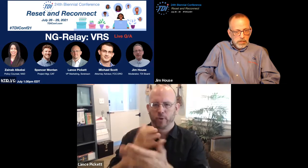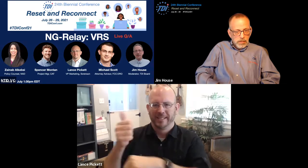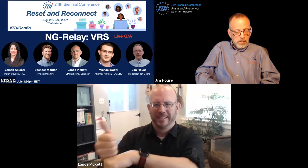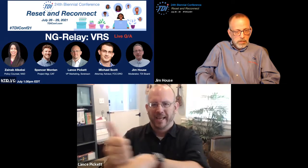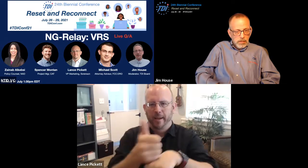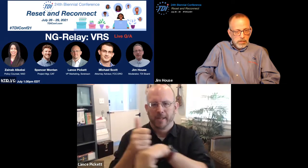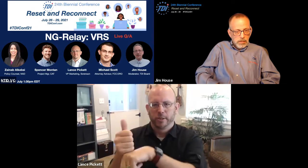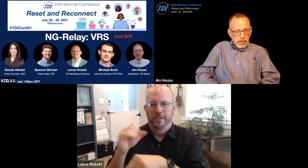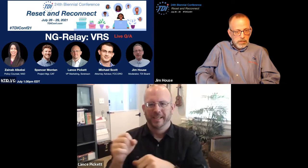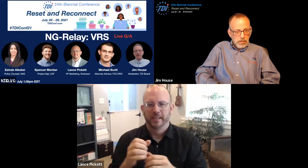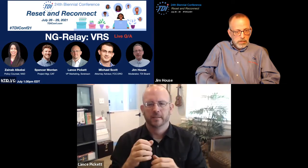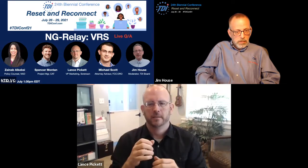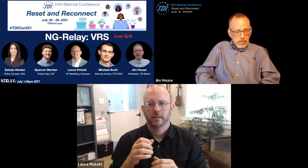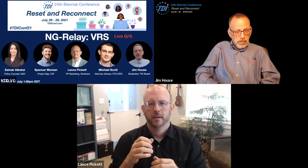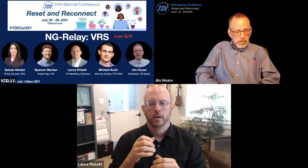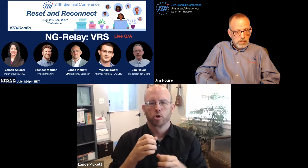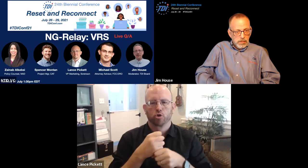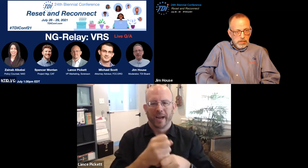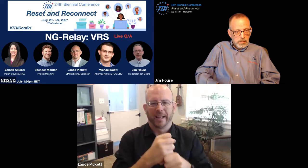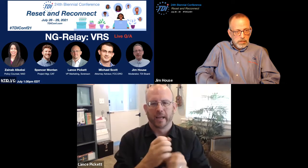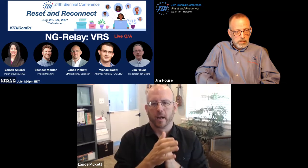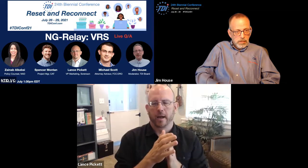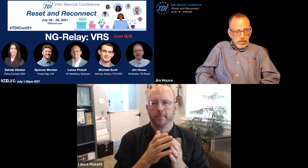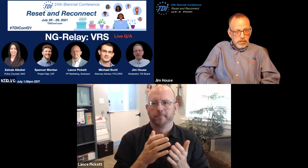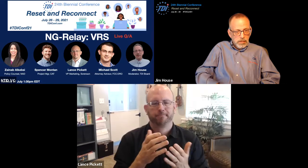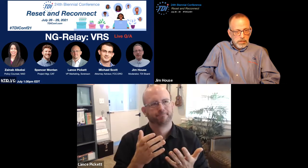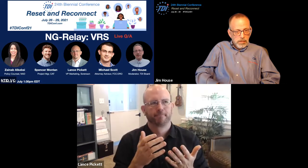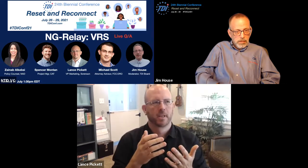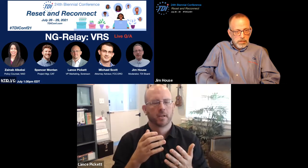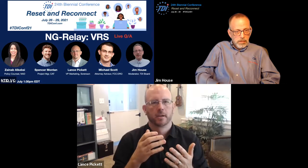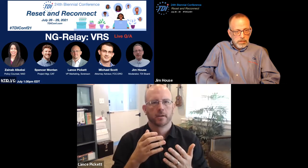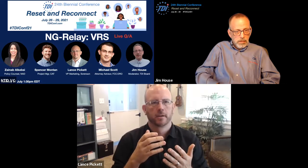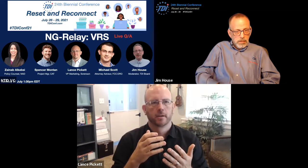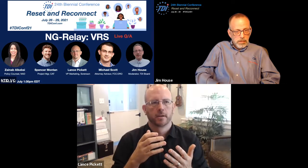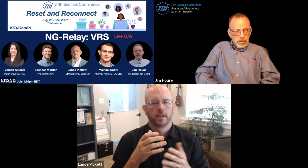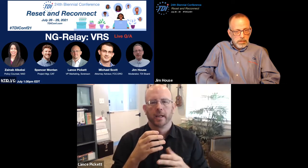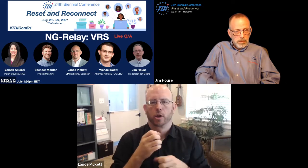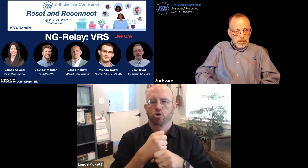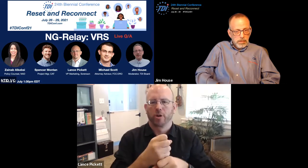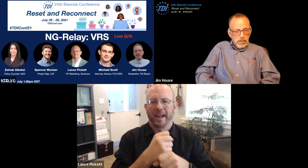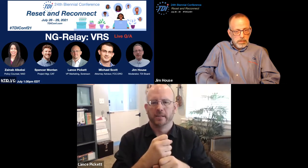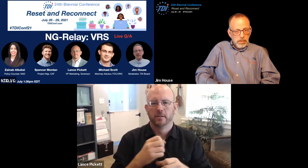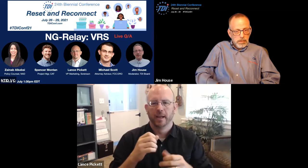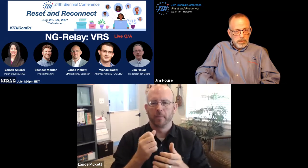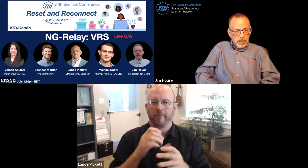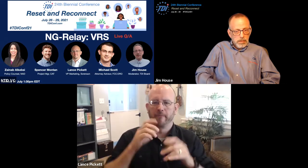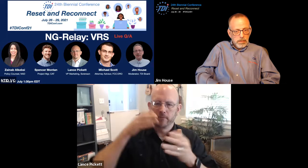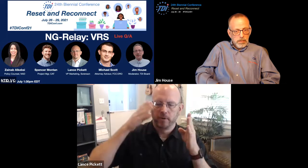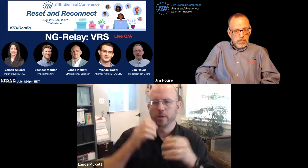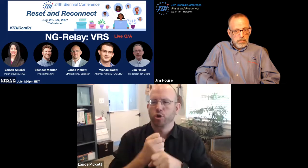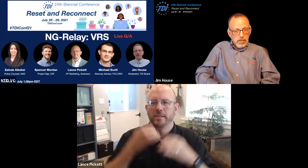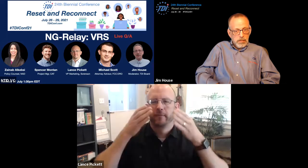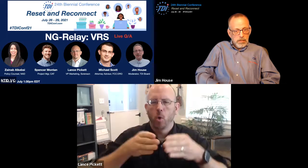ADA law and the way everything is set up is creating a